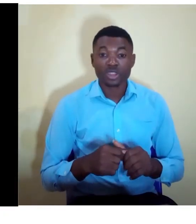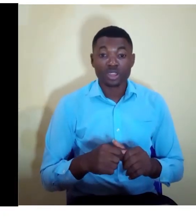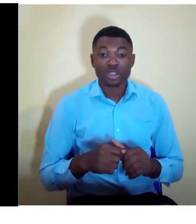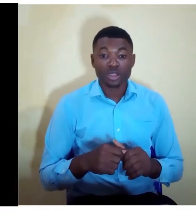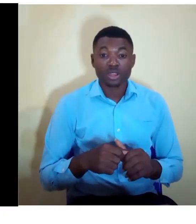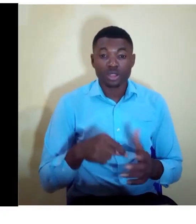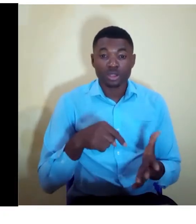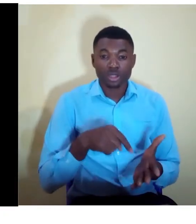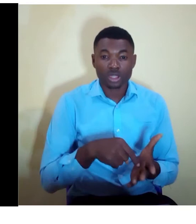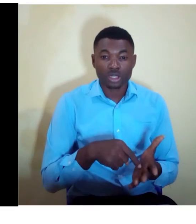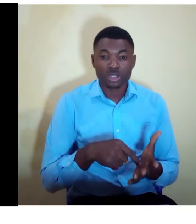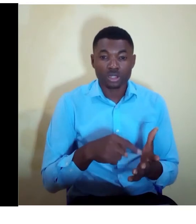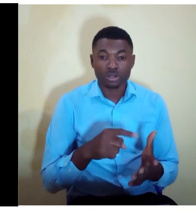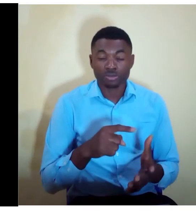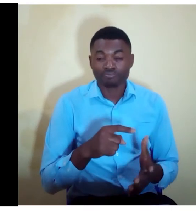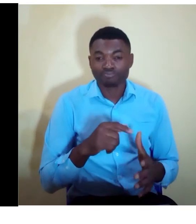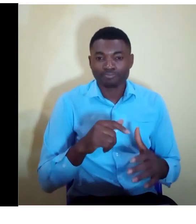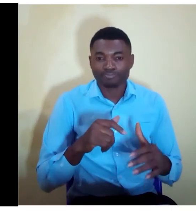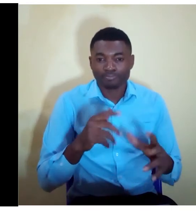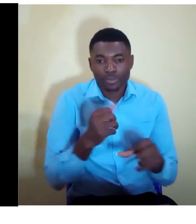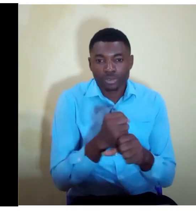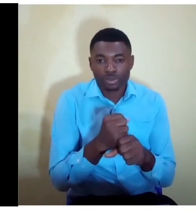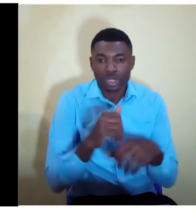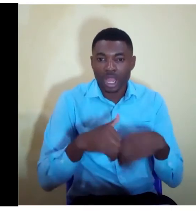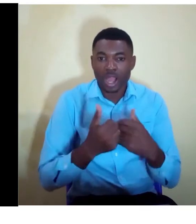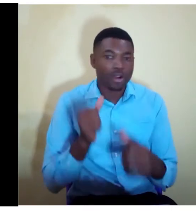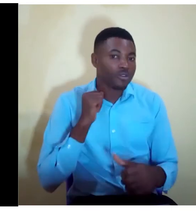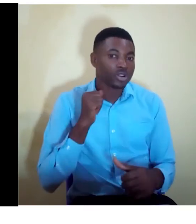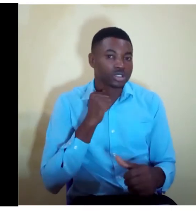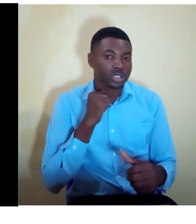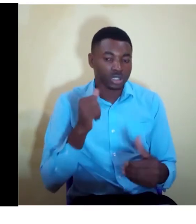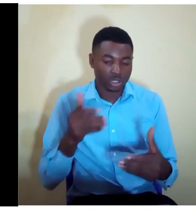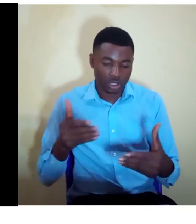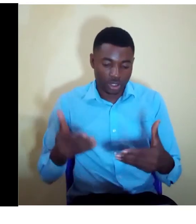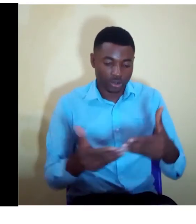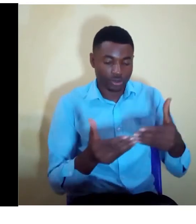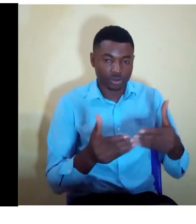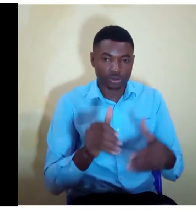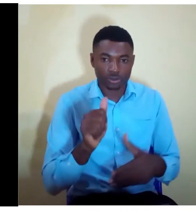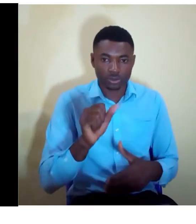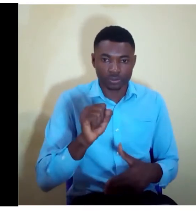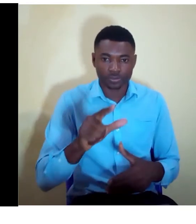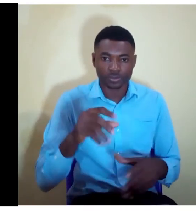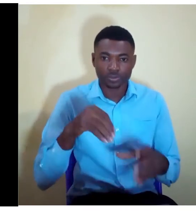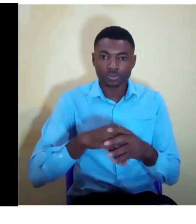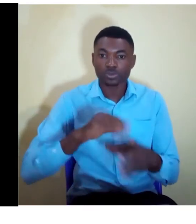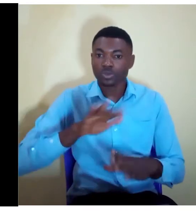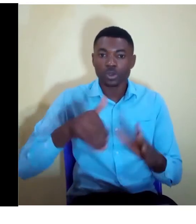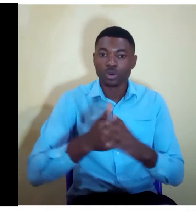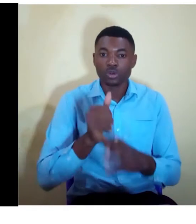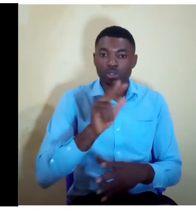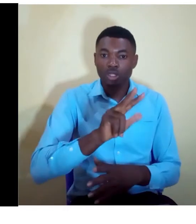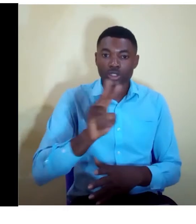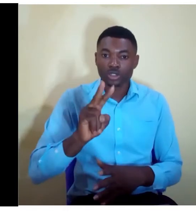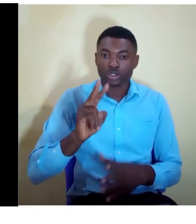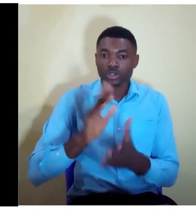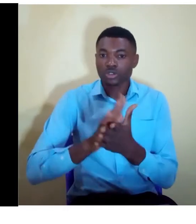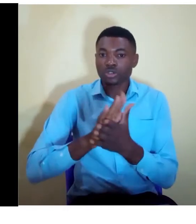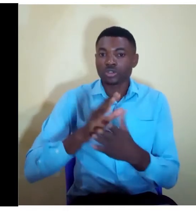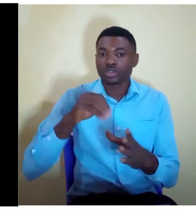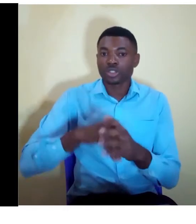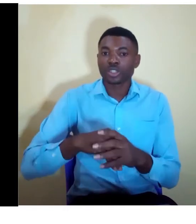This is, in brief, how Foster introduced ASL into all 32 of his mission schools for the